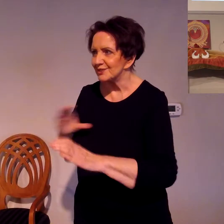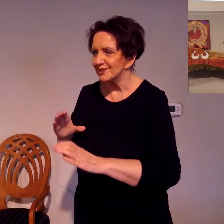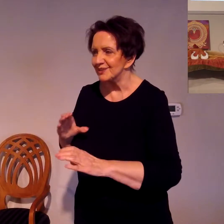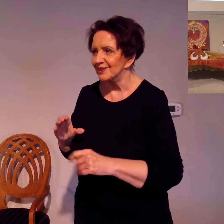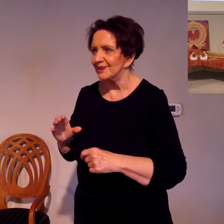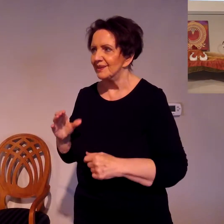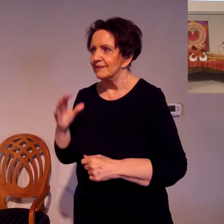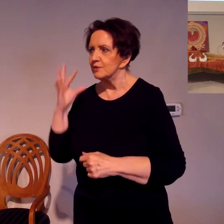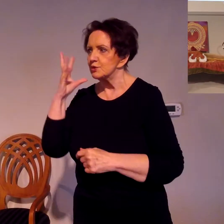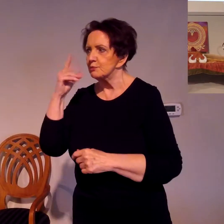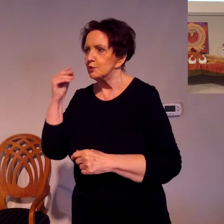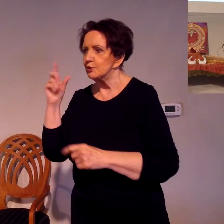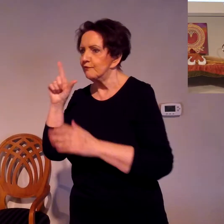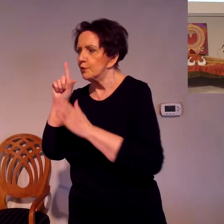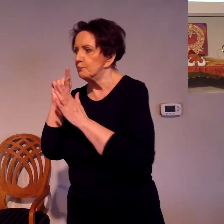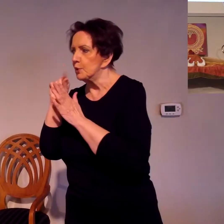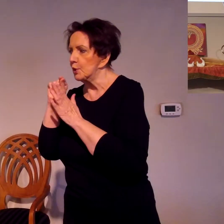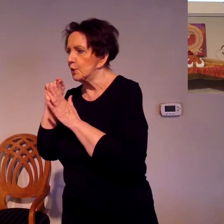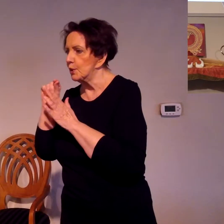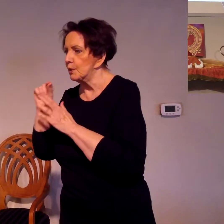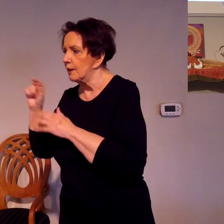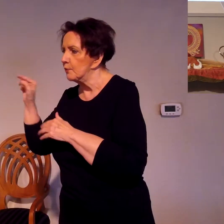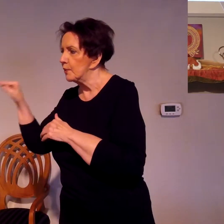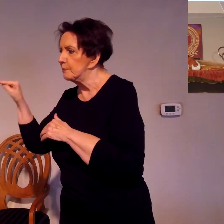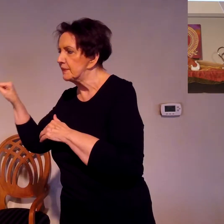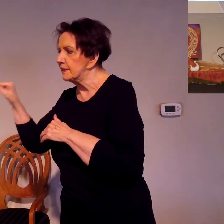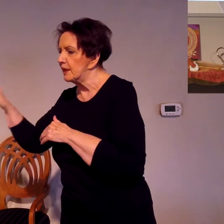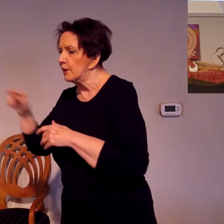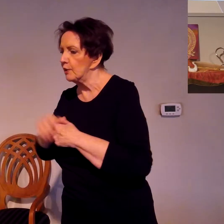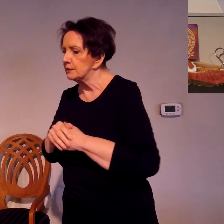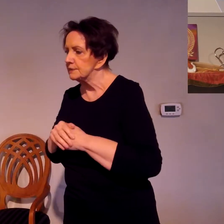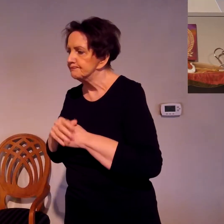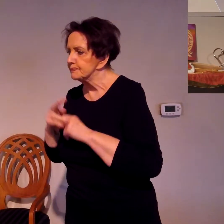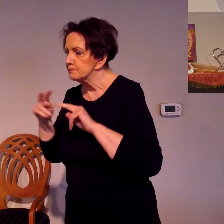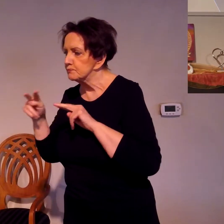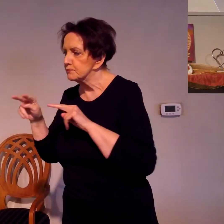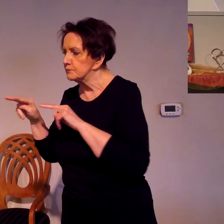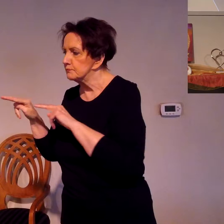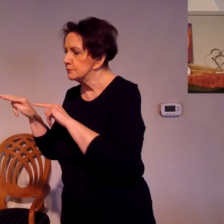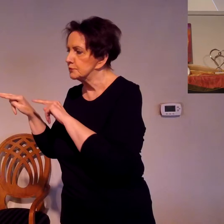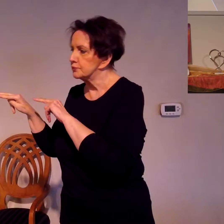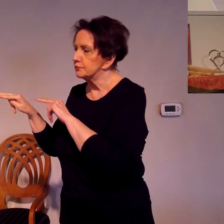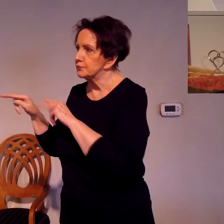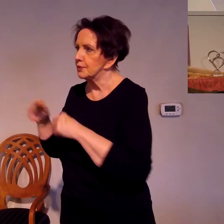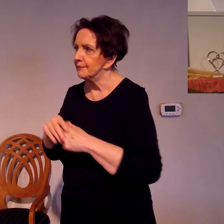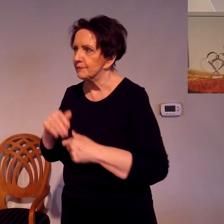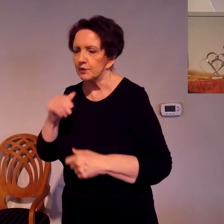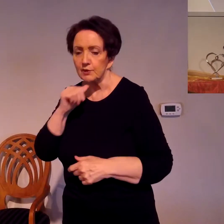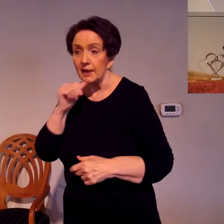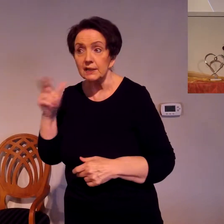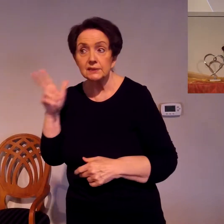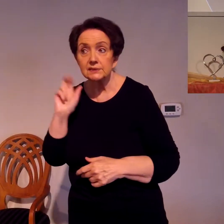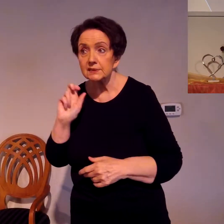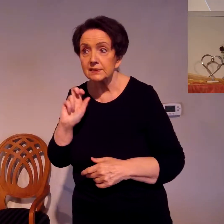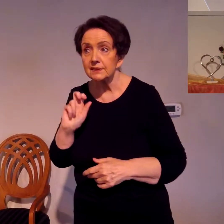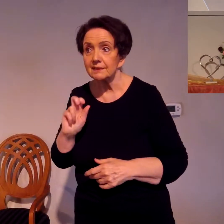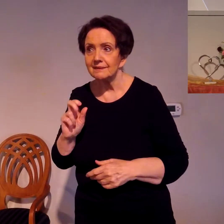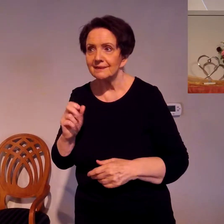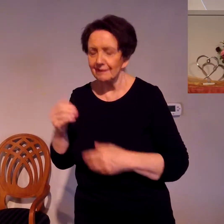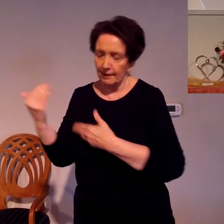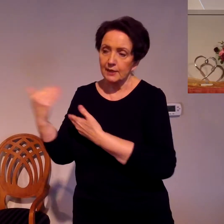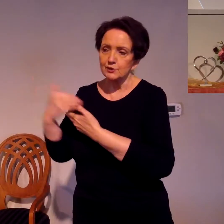feeder, right? And she sees my eyes moving over to the bird feeder. You're not listening. You're right. I got